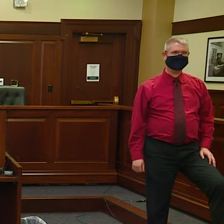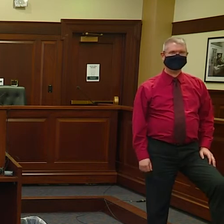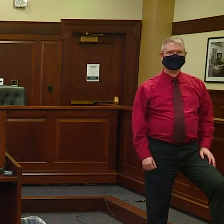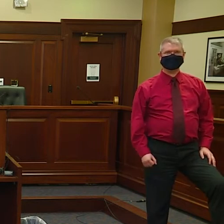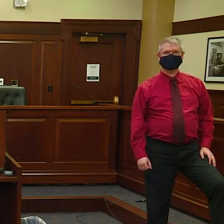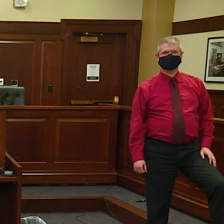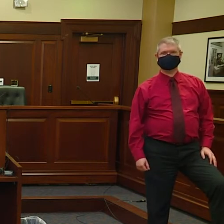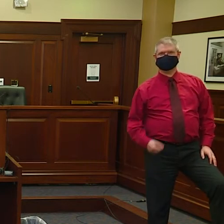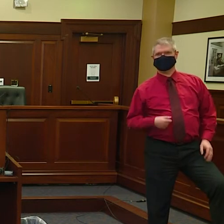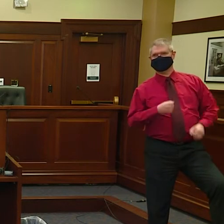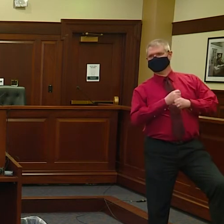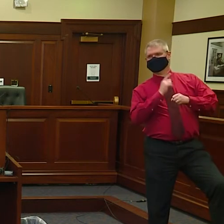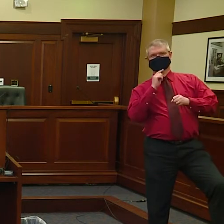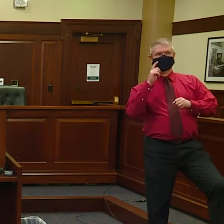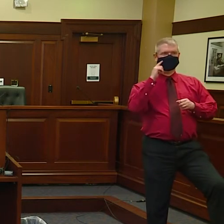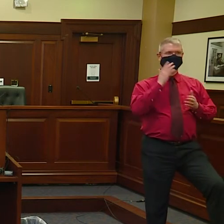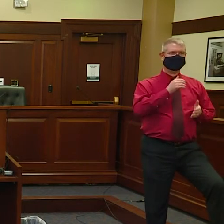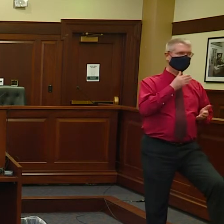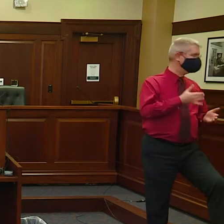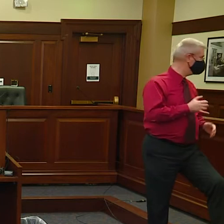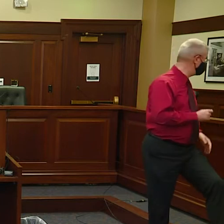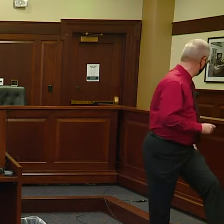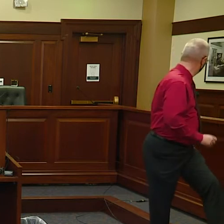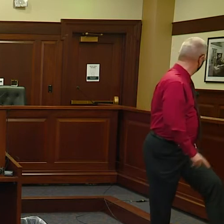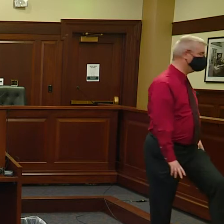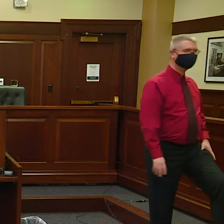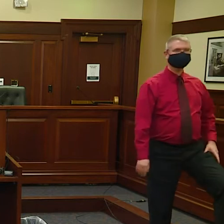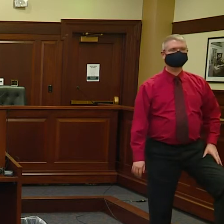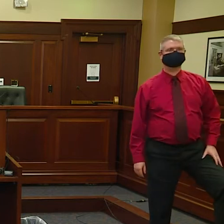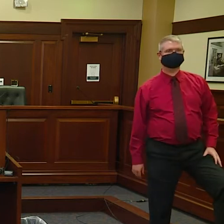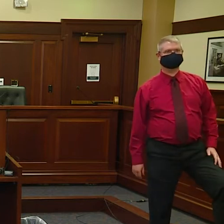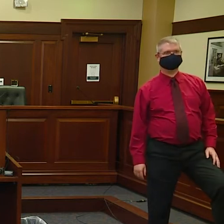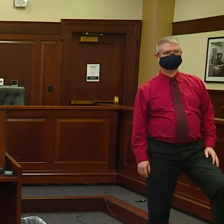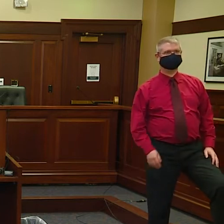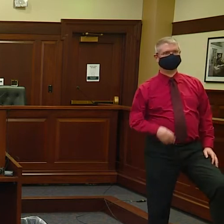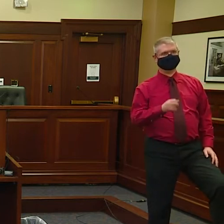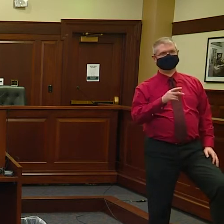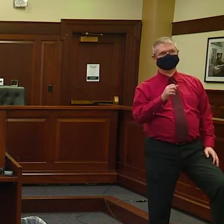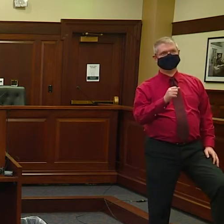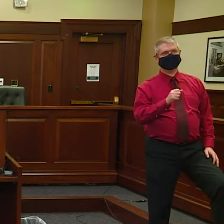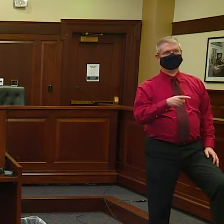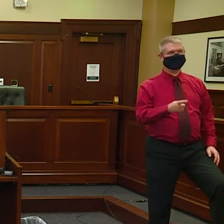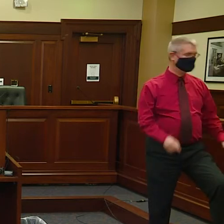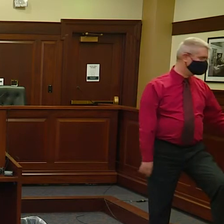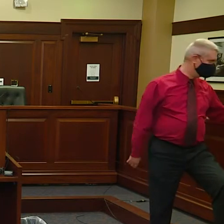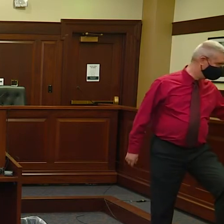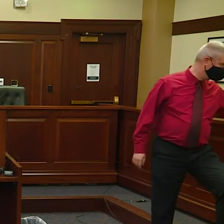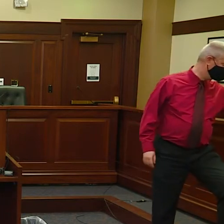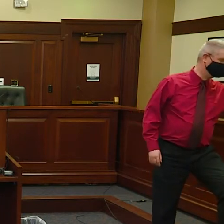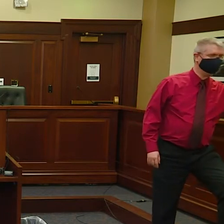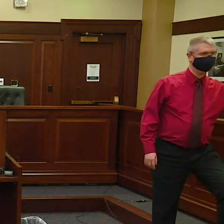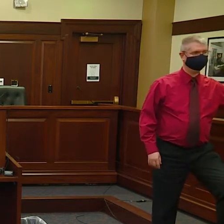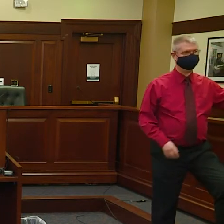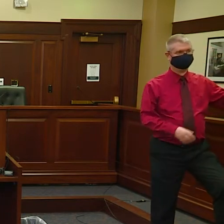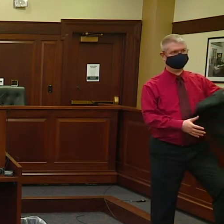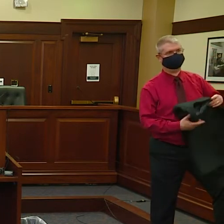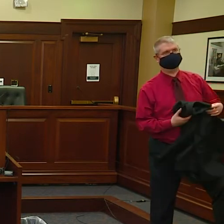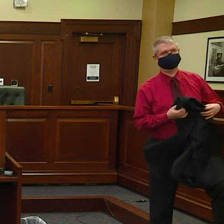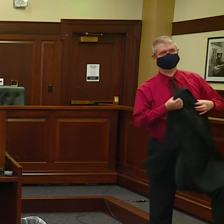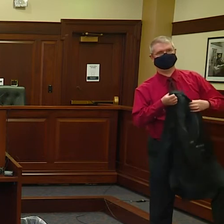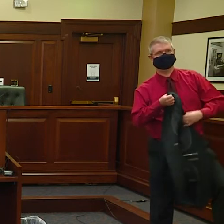yeah, that was great. And there'll be a Nicole probably. If possible, since we're not gonna be able to hear the questions, can you just ask the governor